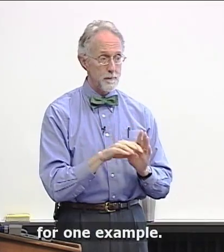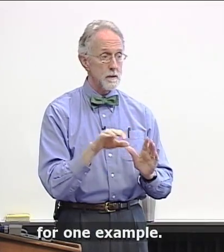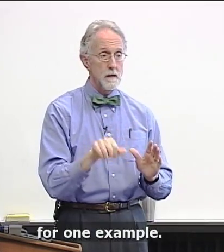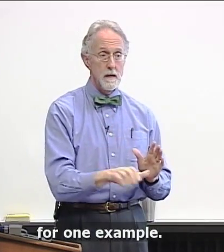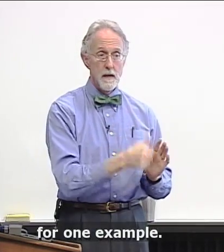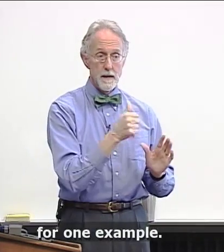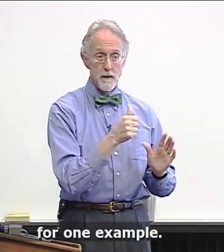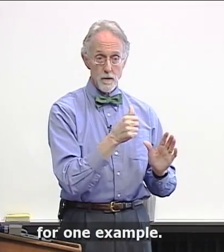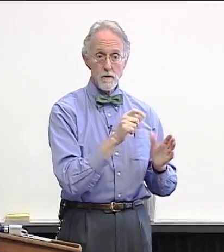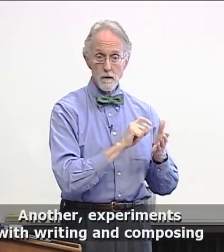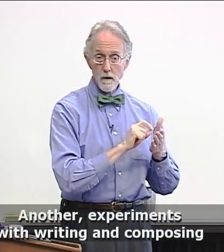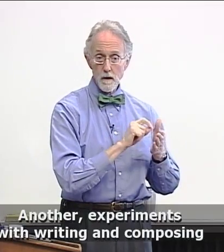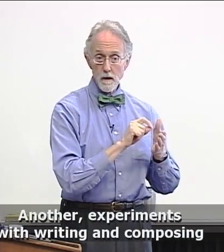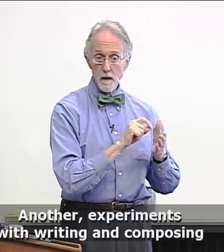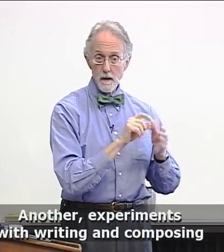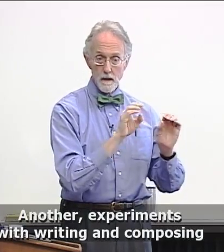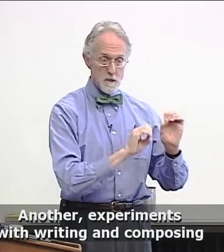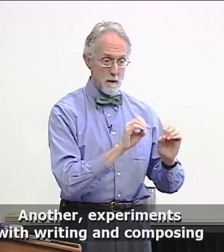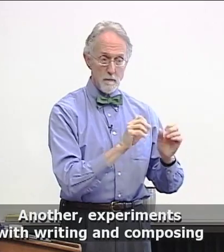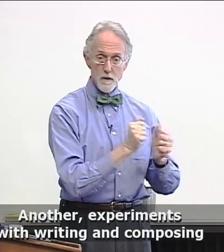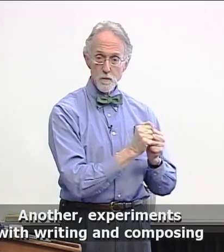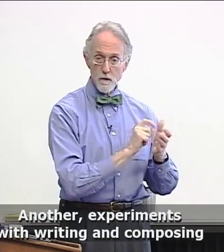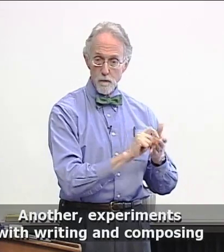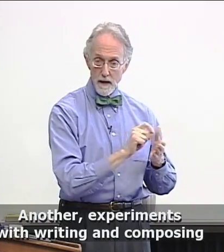example, another experiments with writing